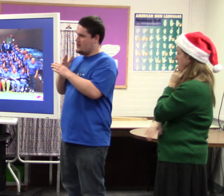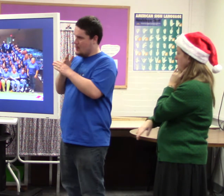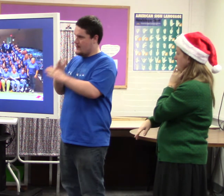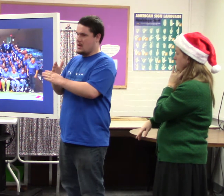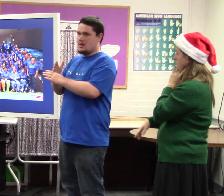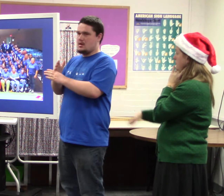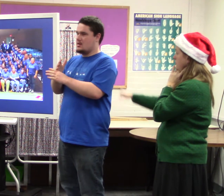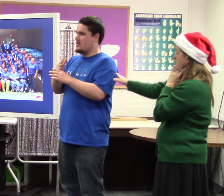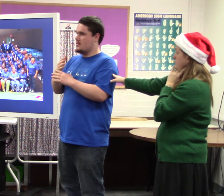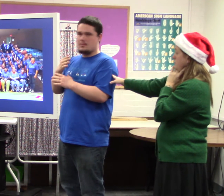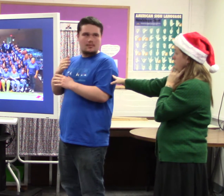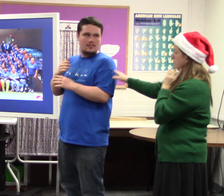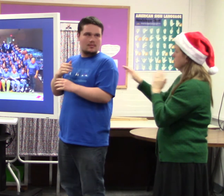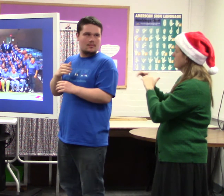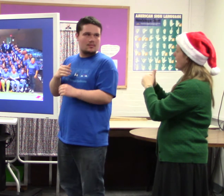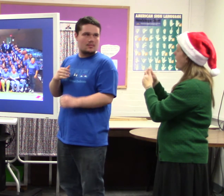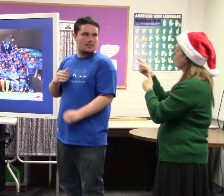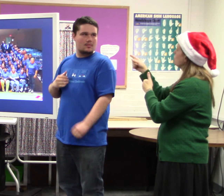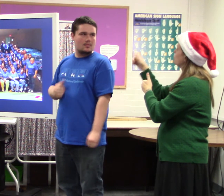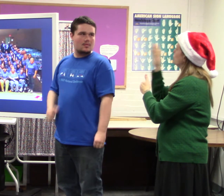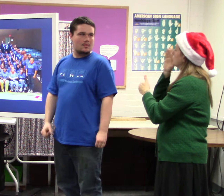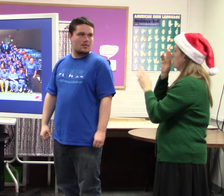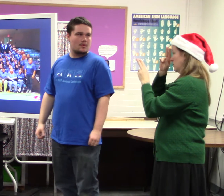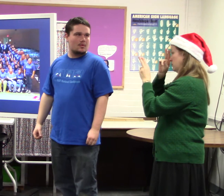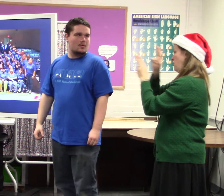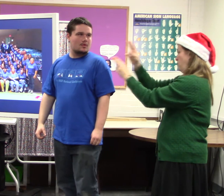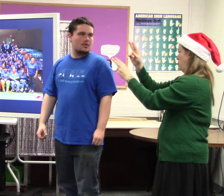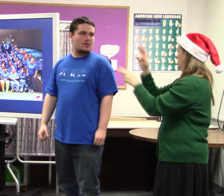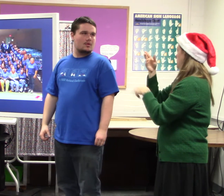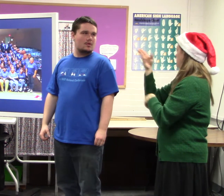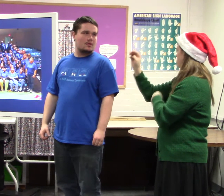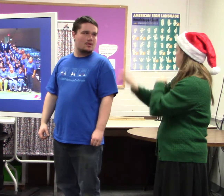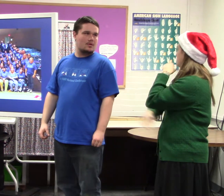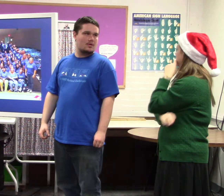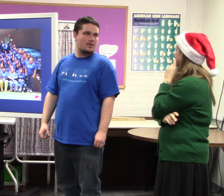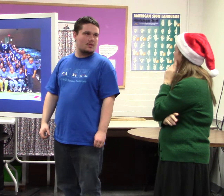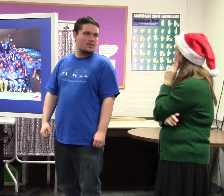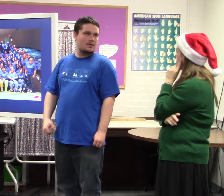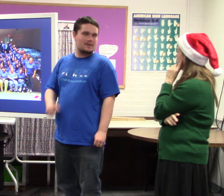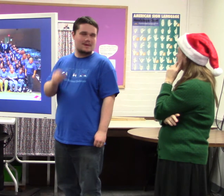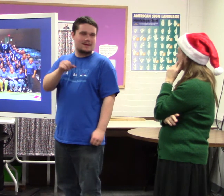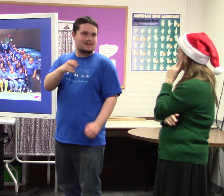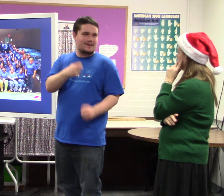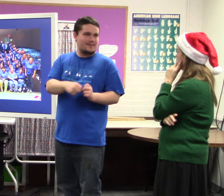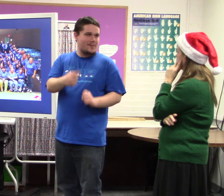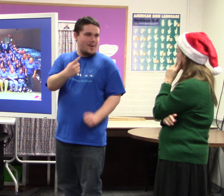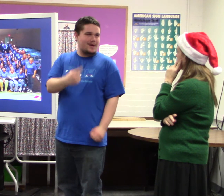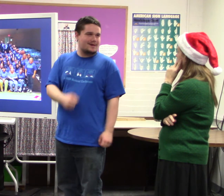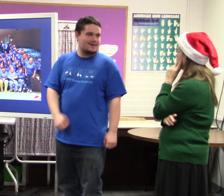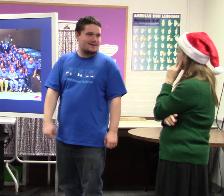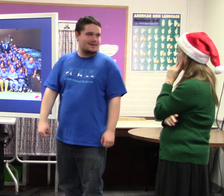frustrating to get through because it's such a strong barrier. And how will you honor him? I guess that's a tough